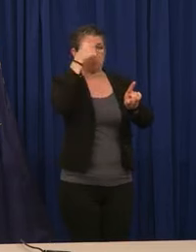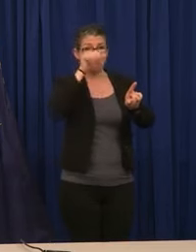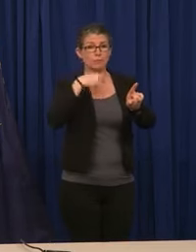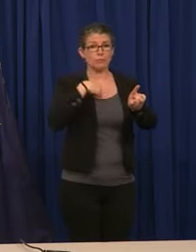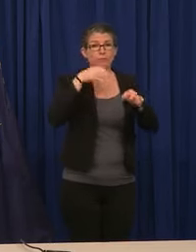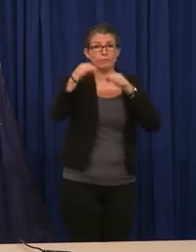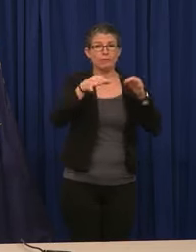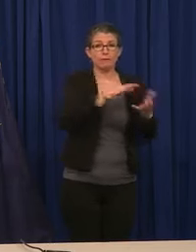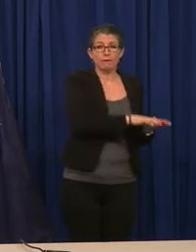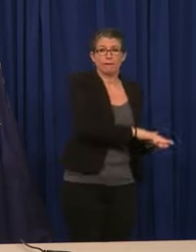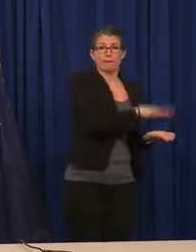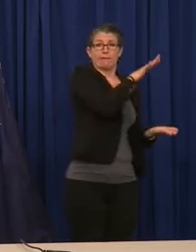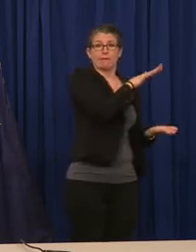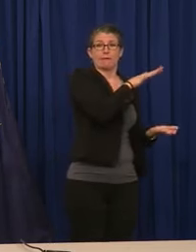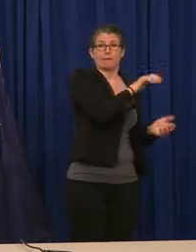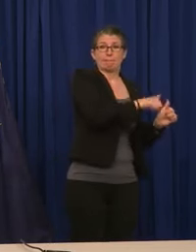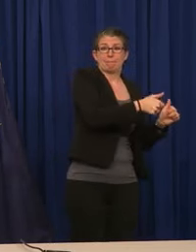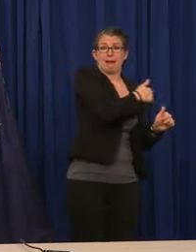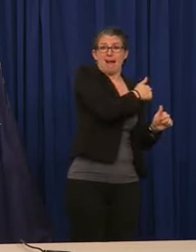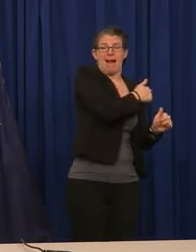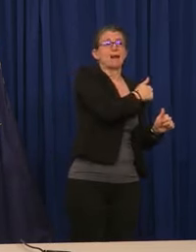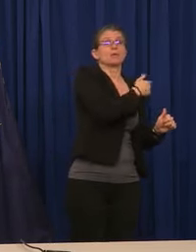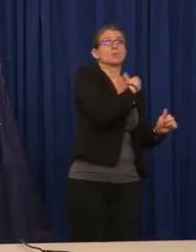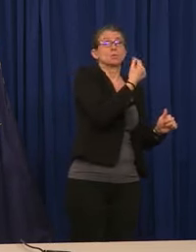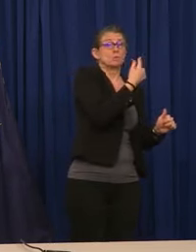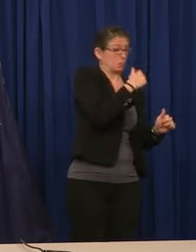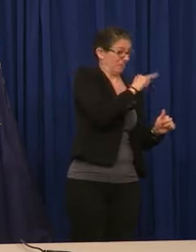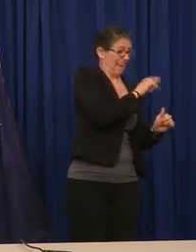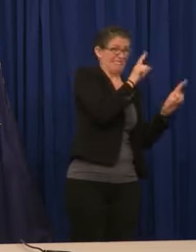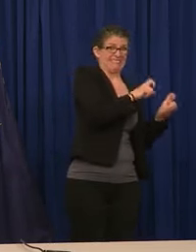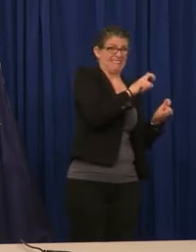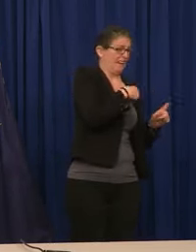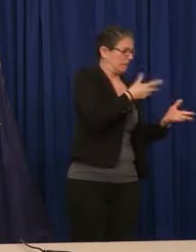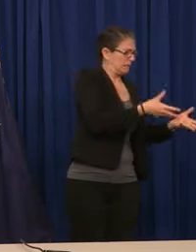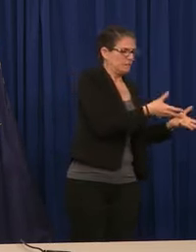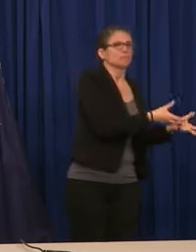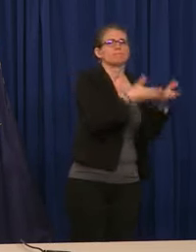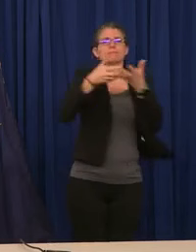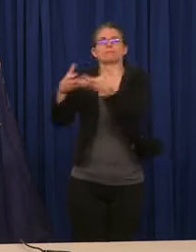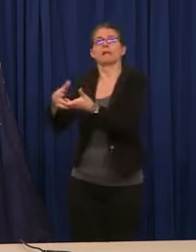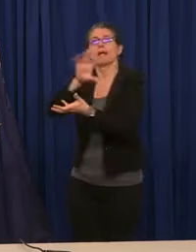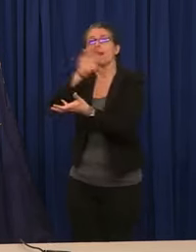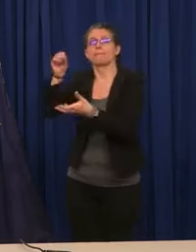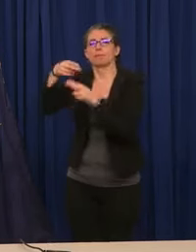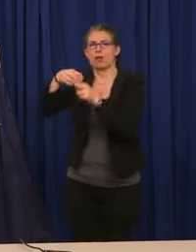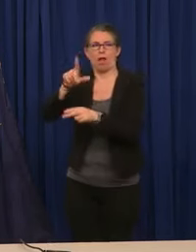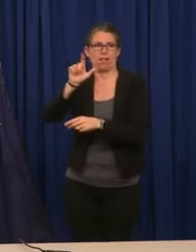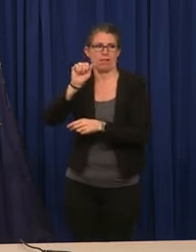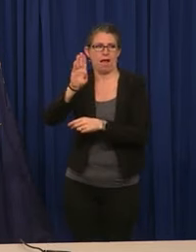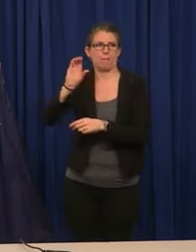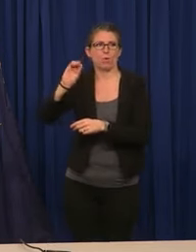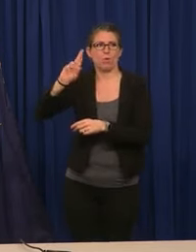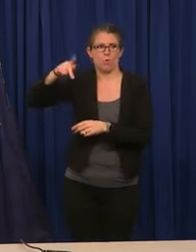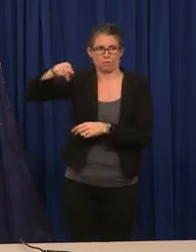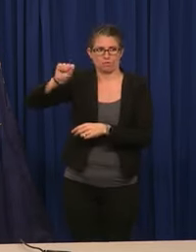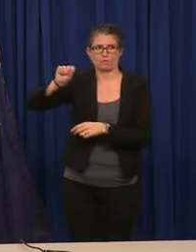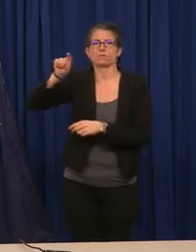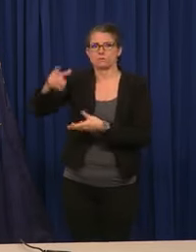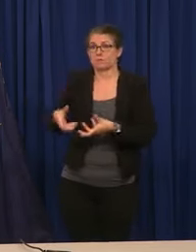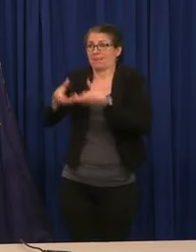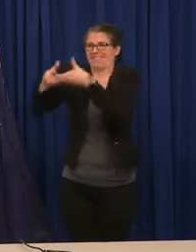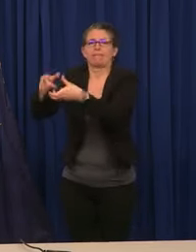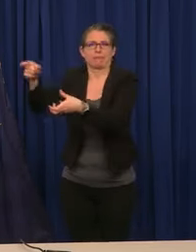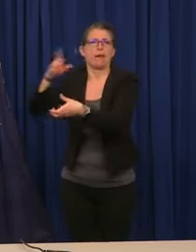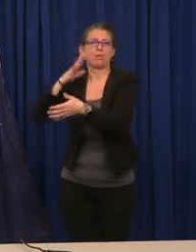get results as quickly as possible back for those patients. I'd like to turn next to an update